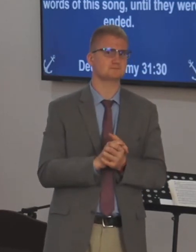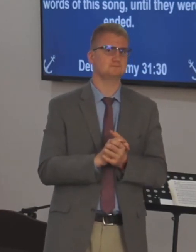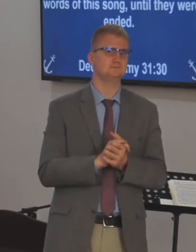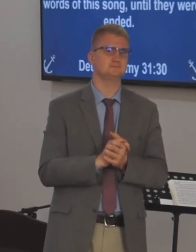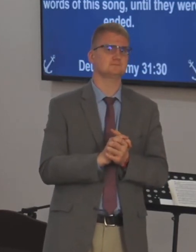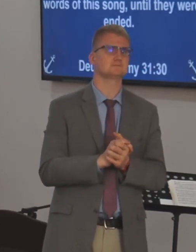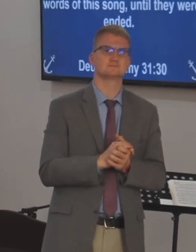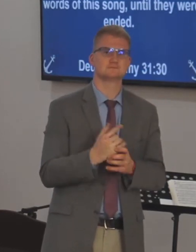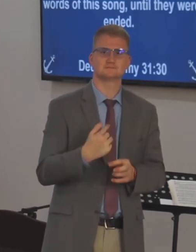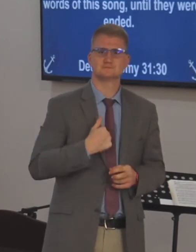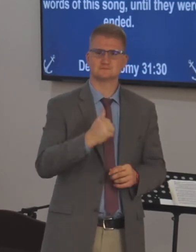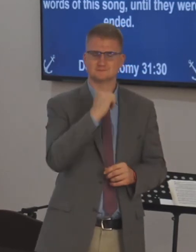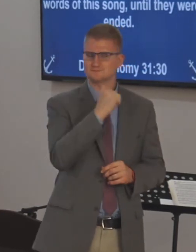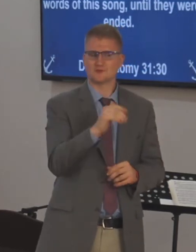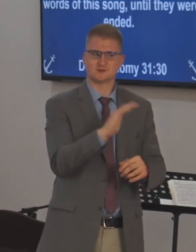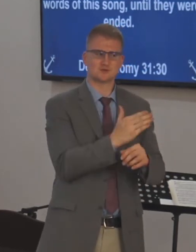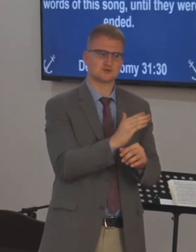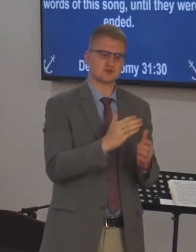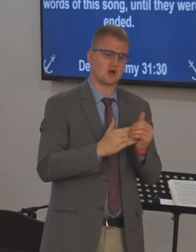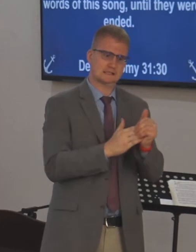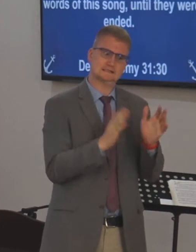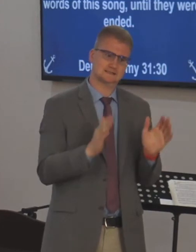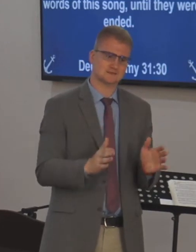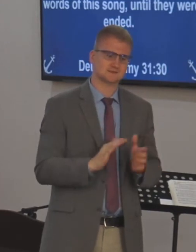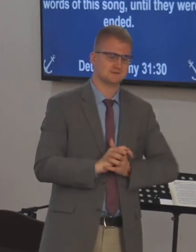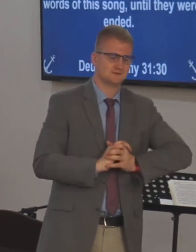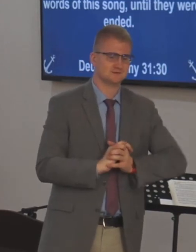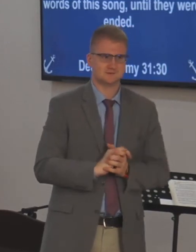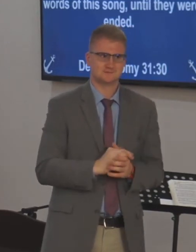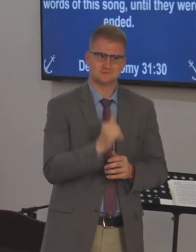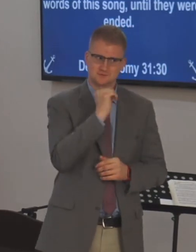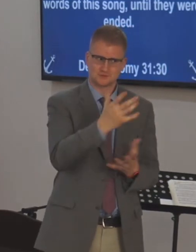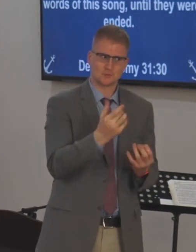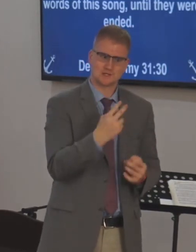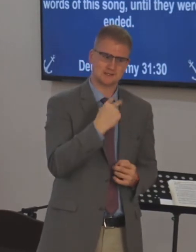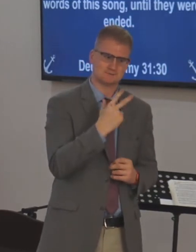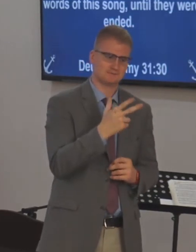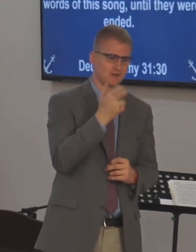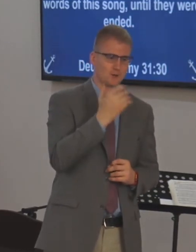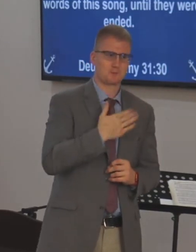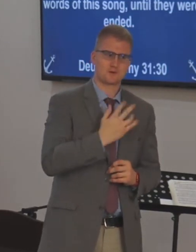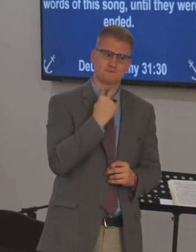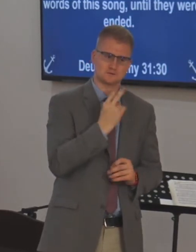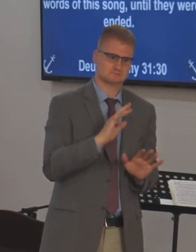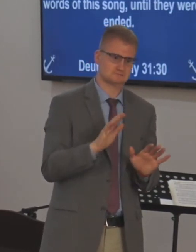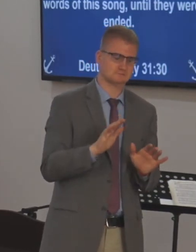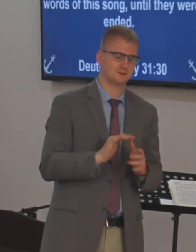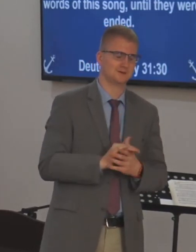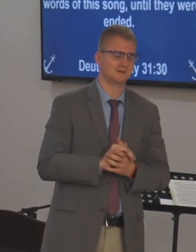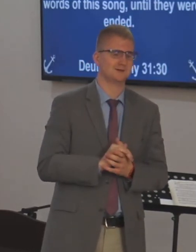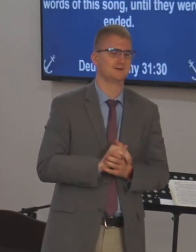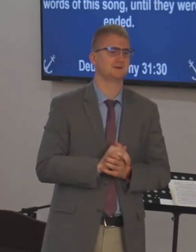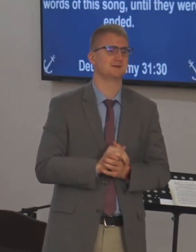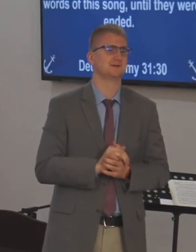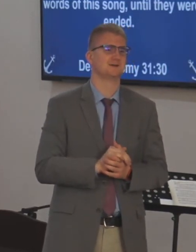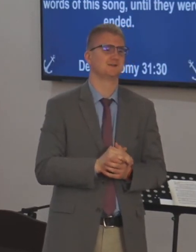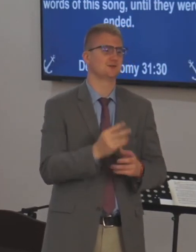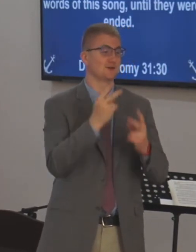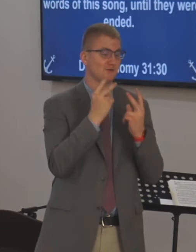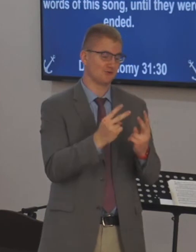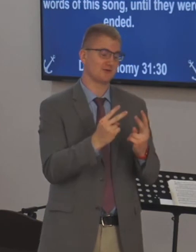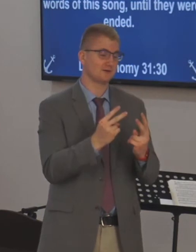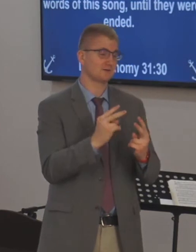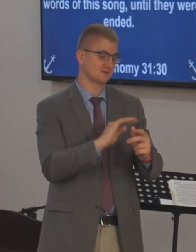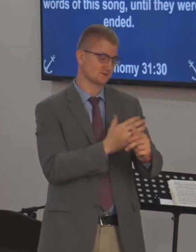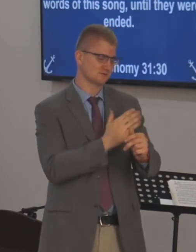I'm not a song person. You don't even want to hear my voice. Okay, let's look at this song. It's amazing. Okay, give ear,